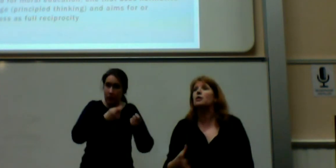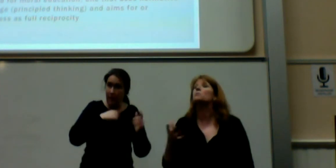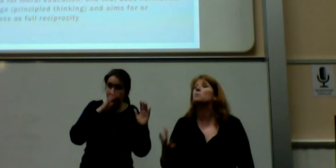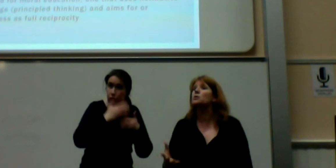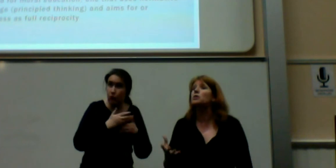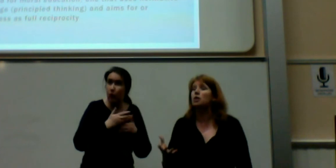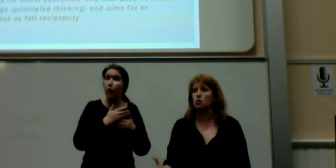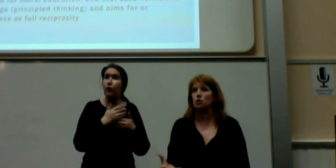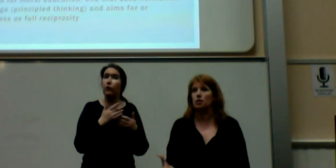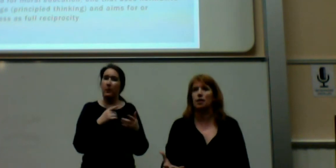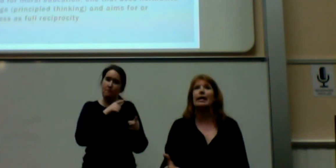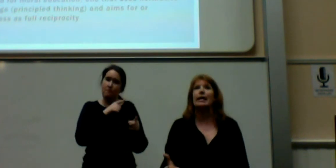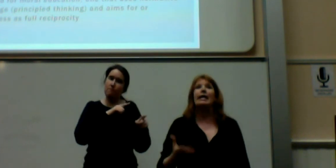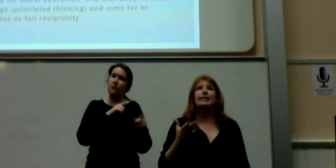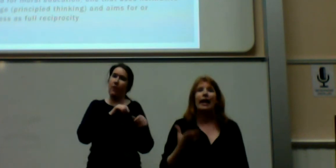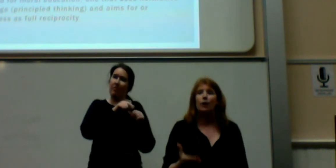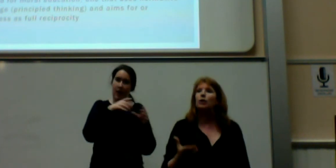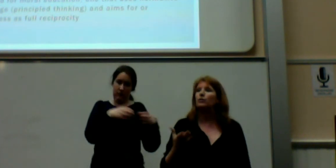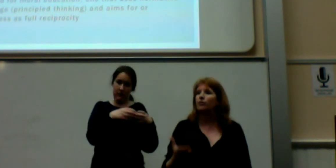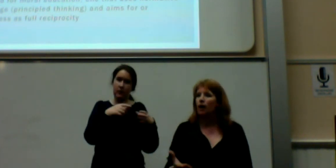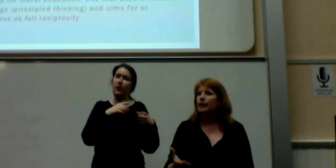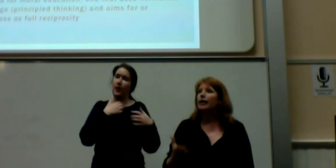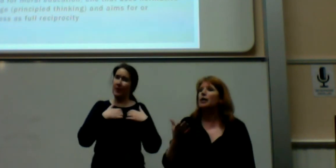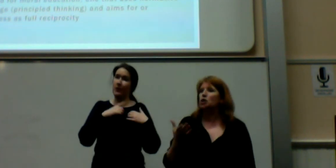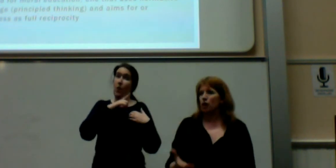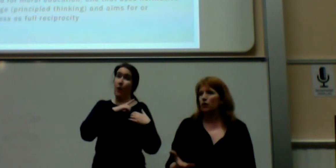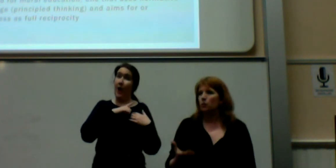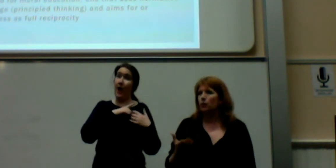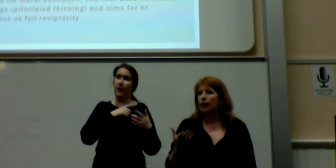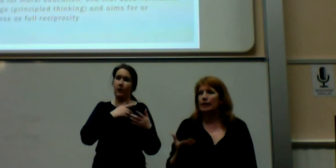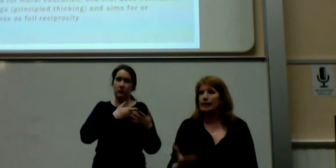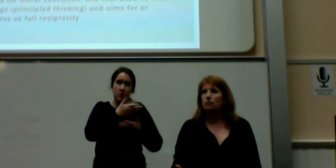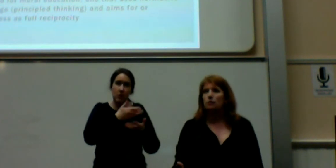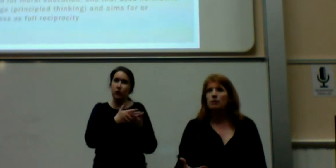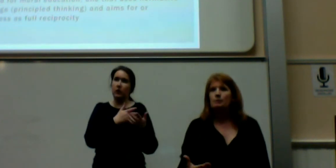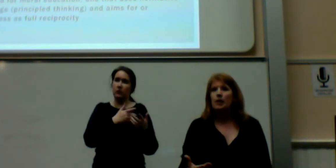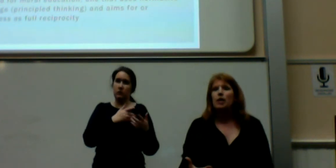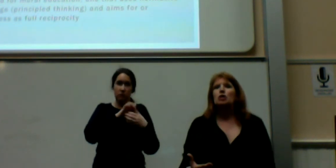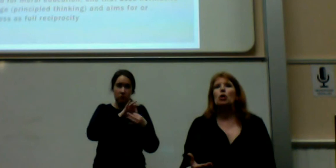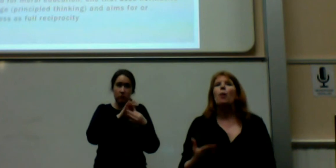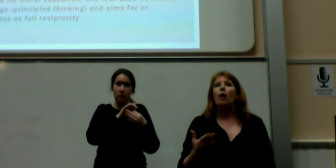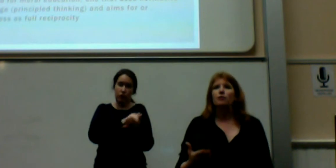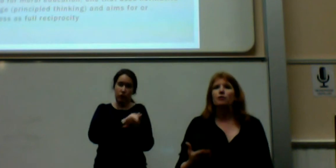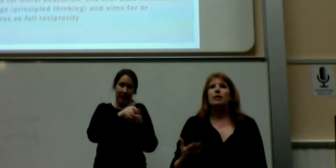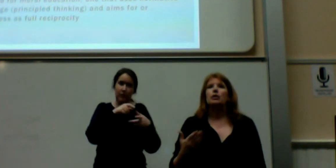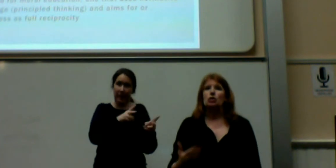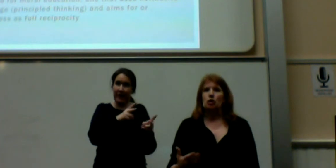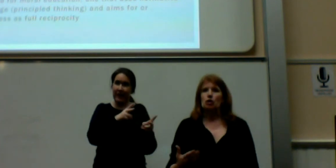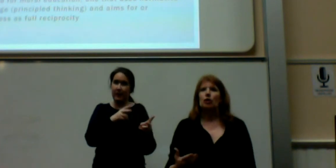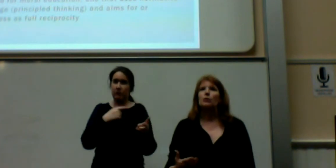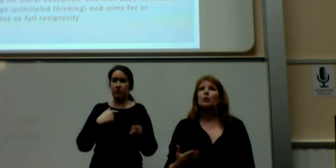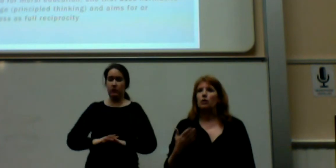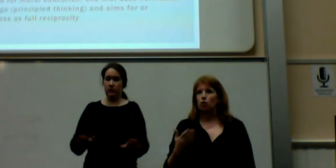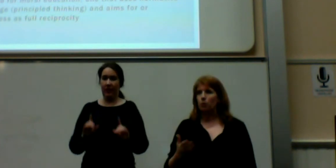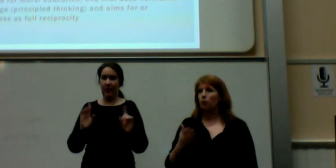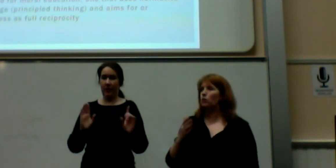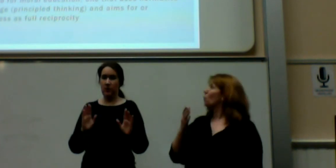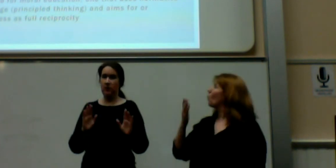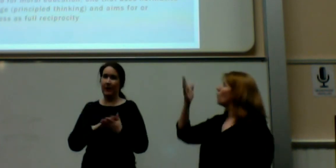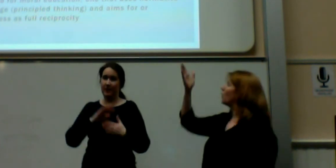post-conventional reasoning is most interested in, is how can we find shareable ideals. So part of my concern